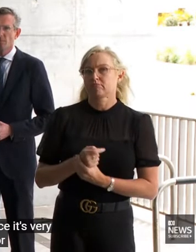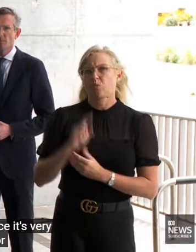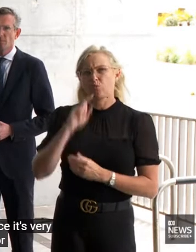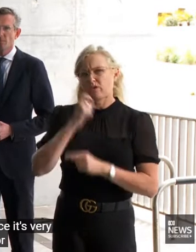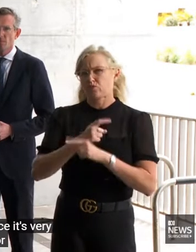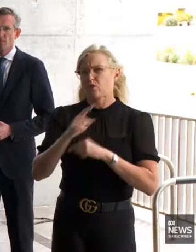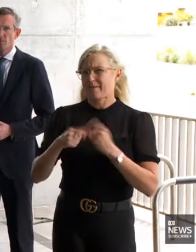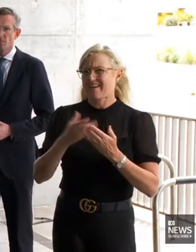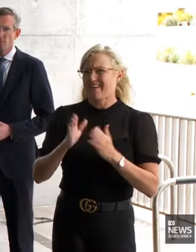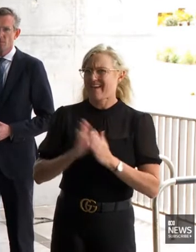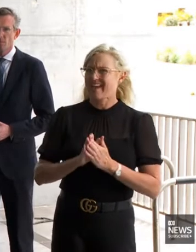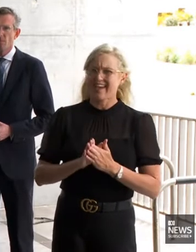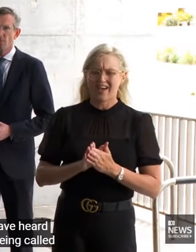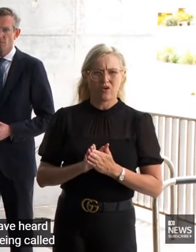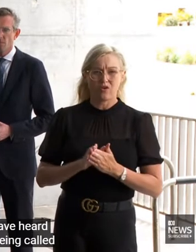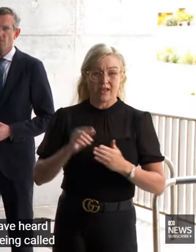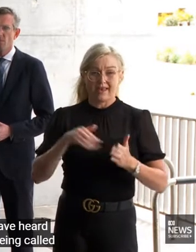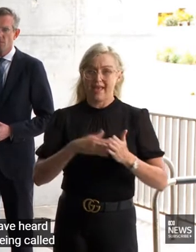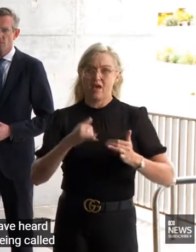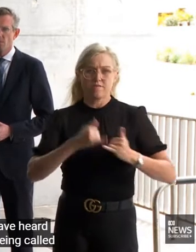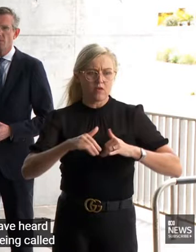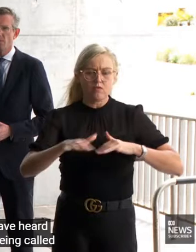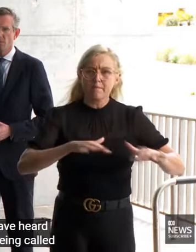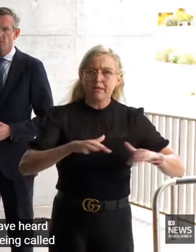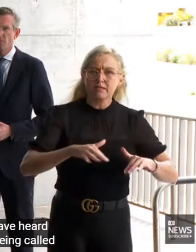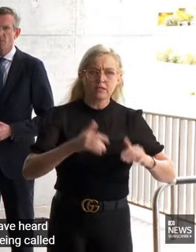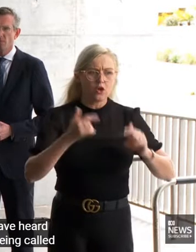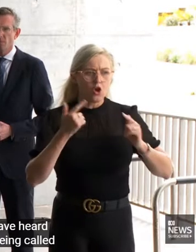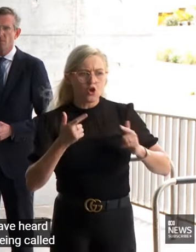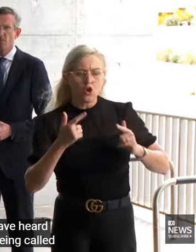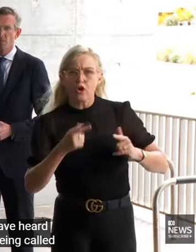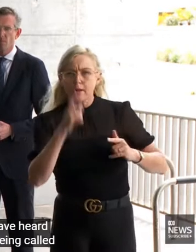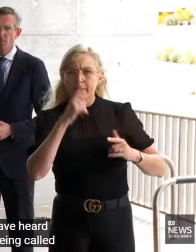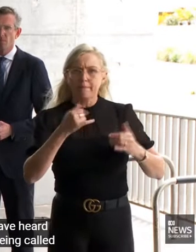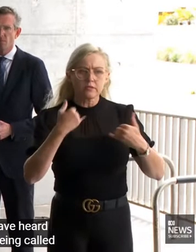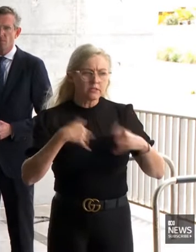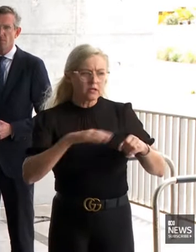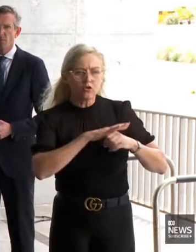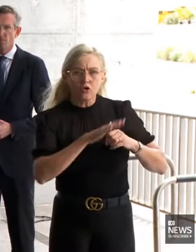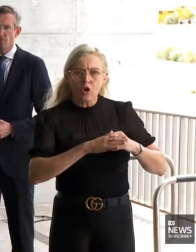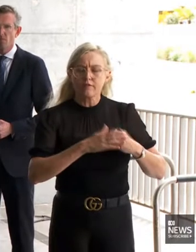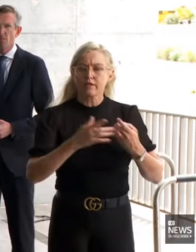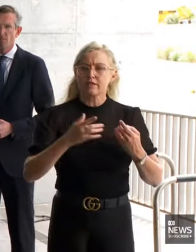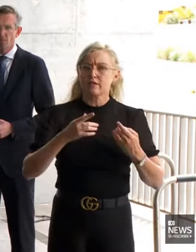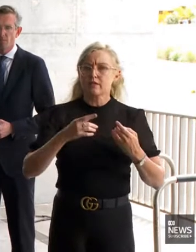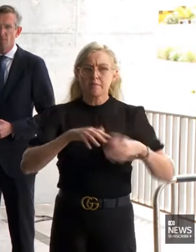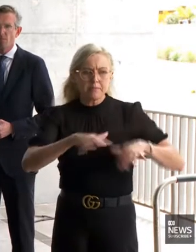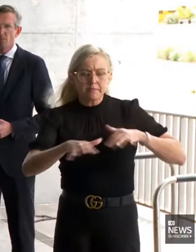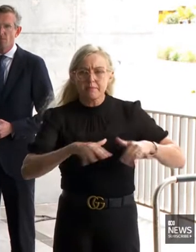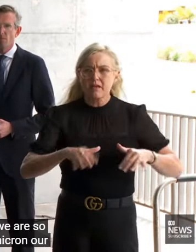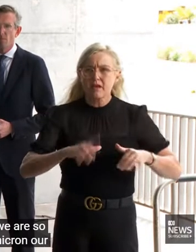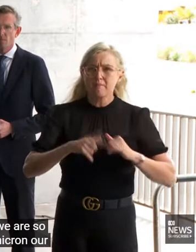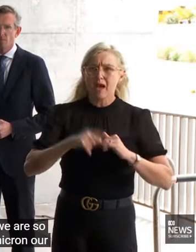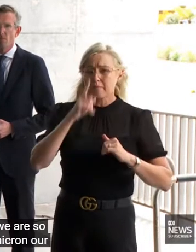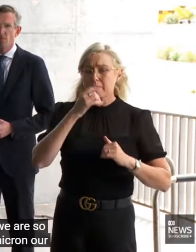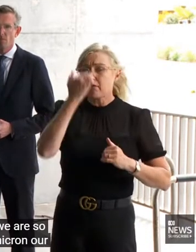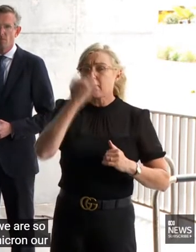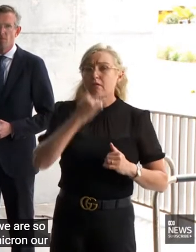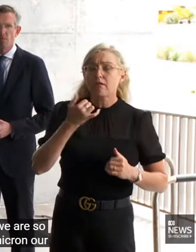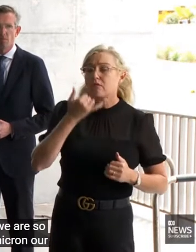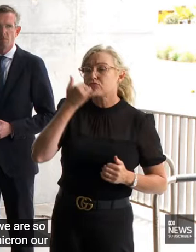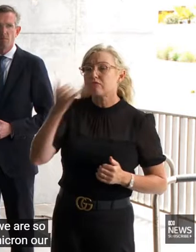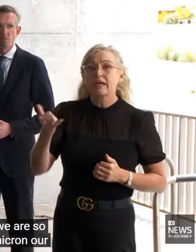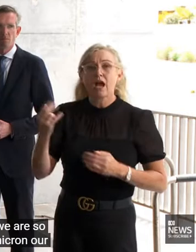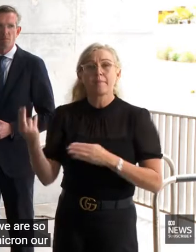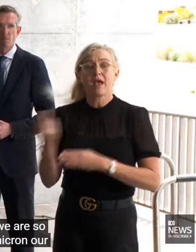out at a time when we are so busy dealing with Omicron. Our hospitals and our frontline staff are so busy that people are still thinking